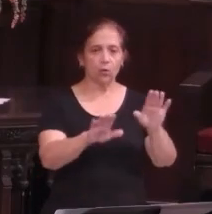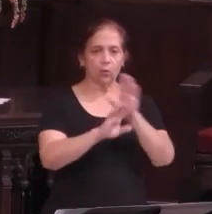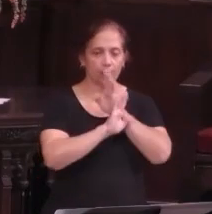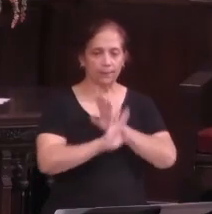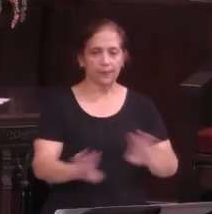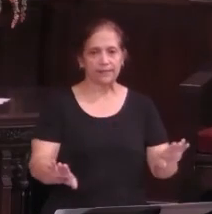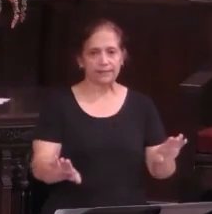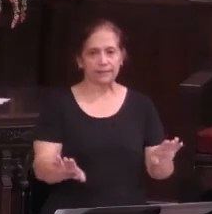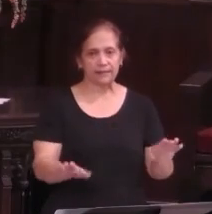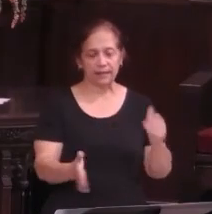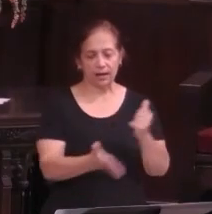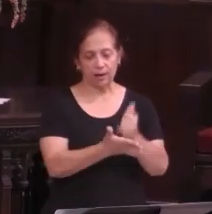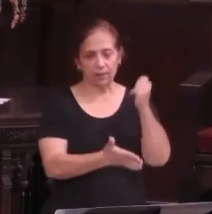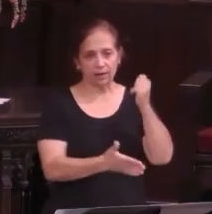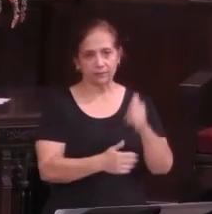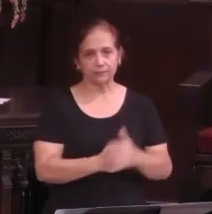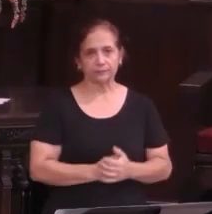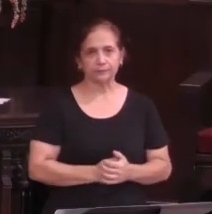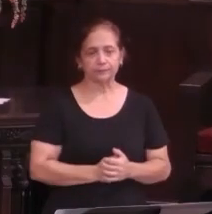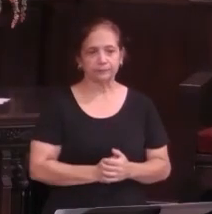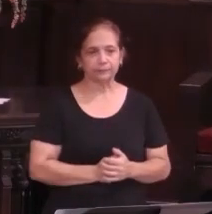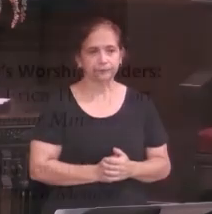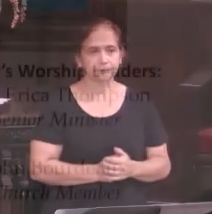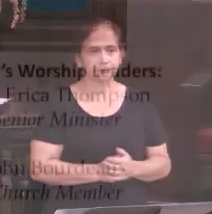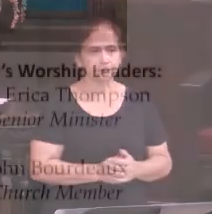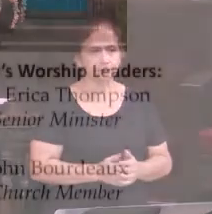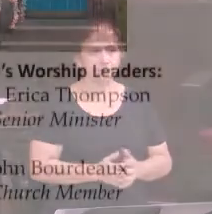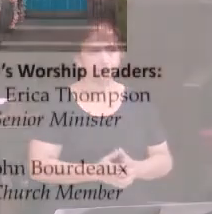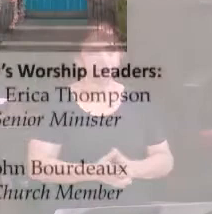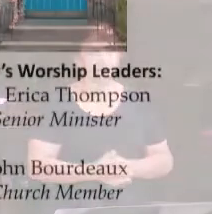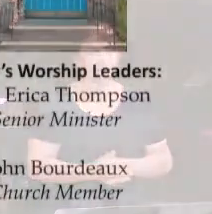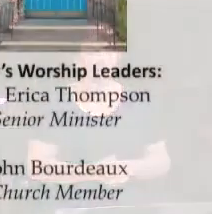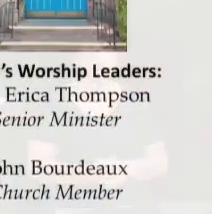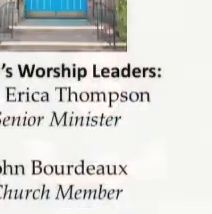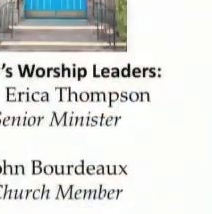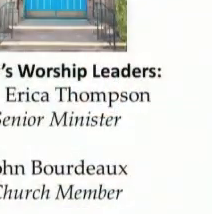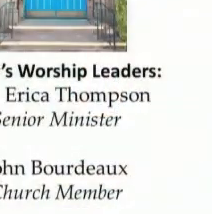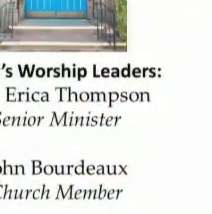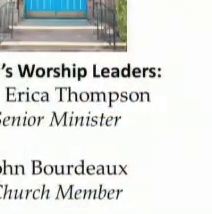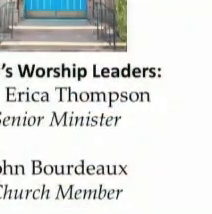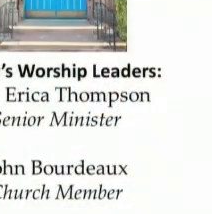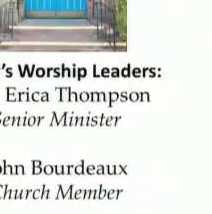in peace. Amen.